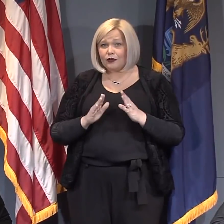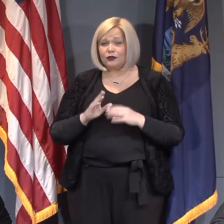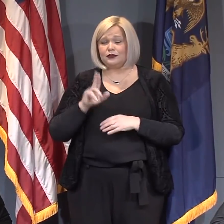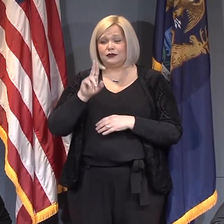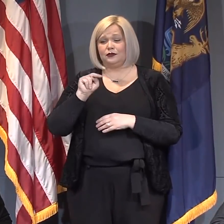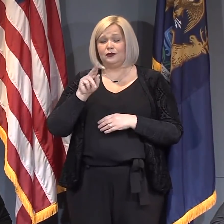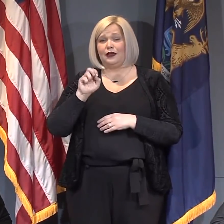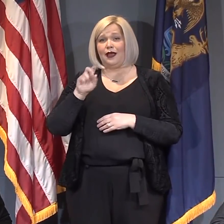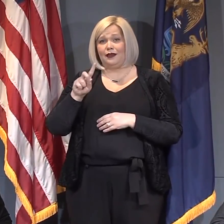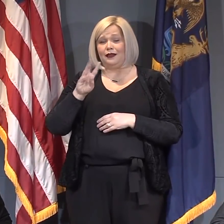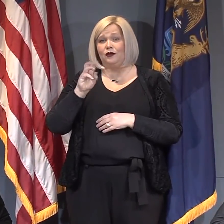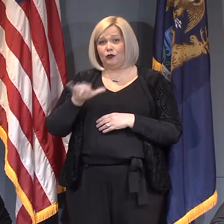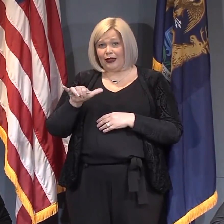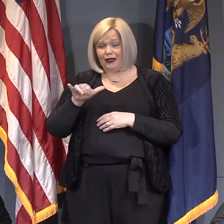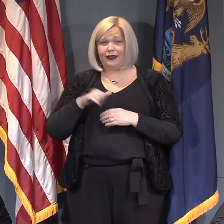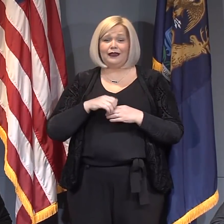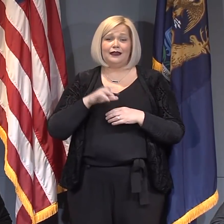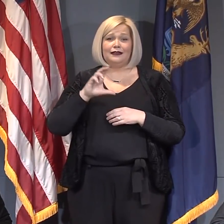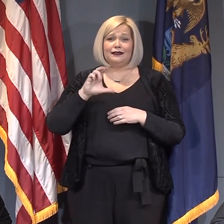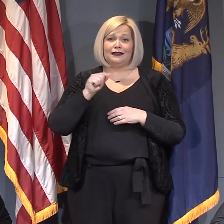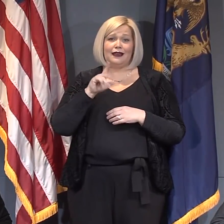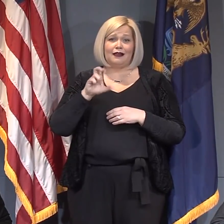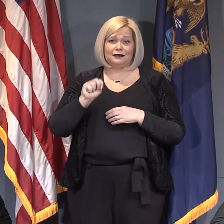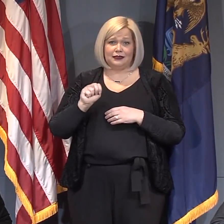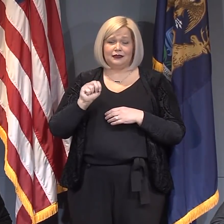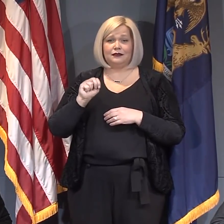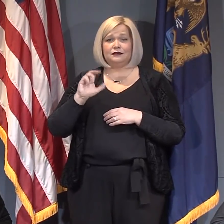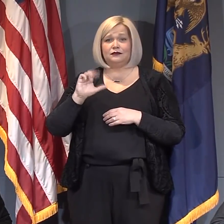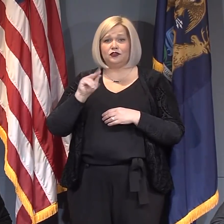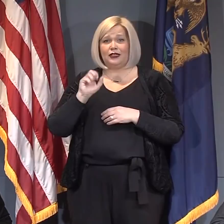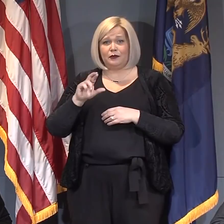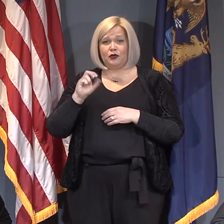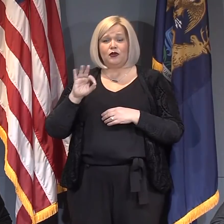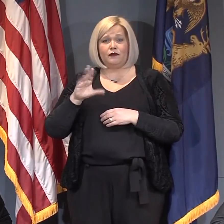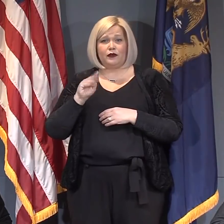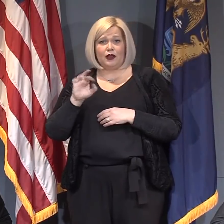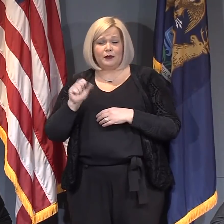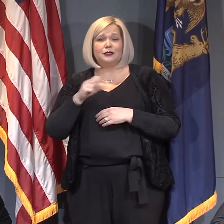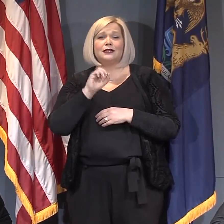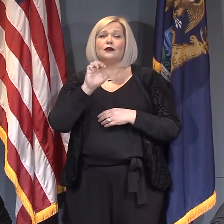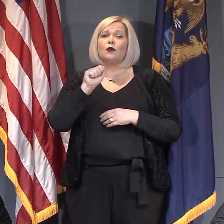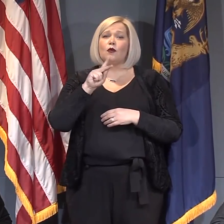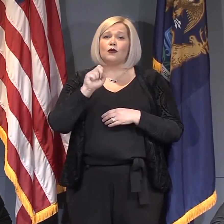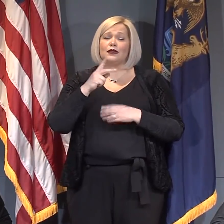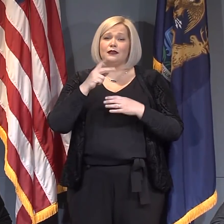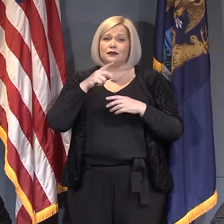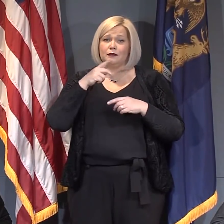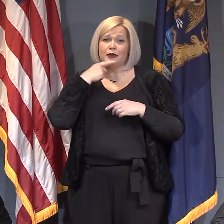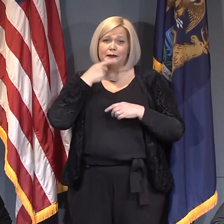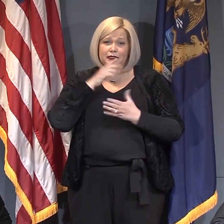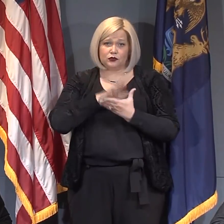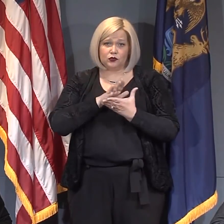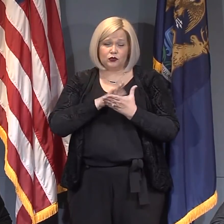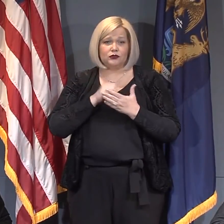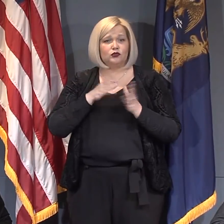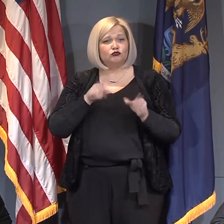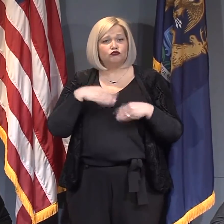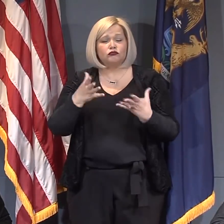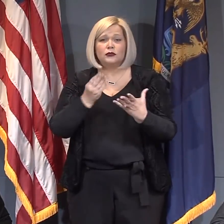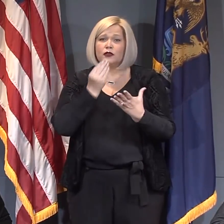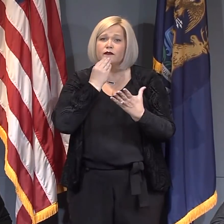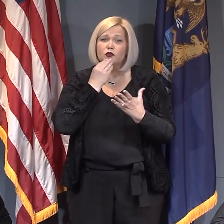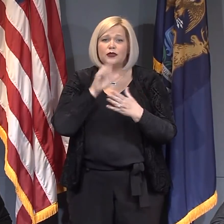Southeastern Michigan, the Chaldean Chamber of Commerce, the Oakland Public Schools to collect and transport food and other